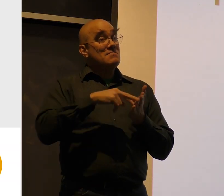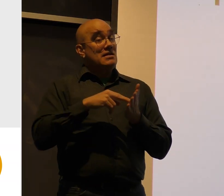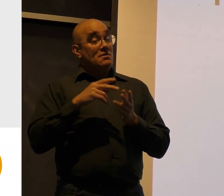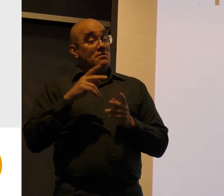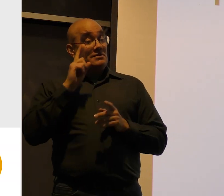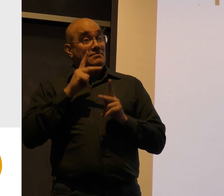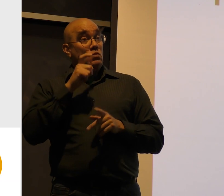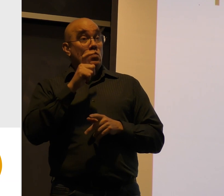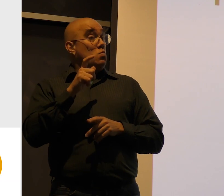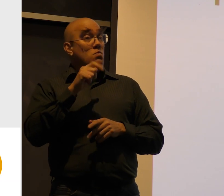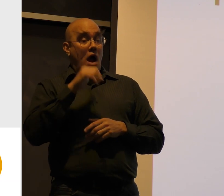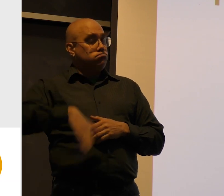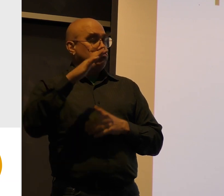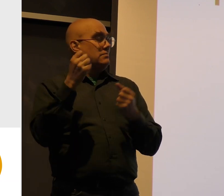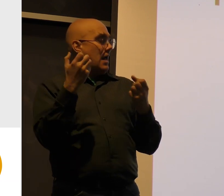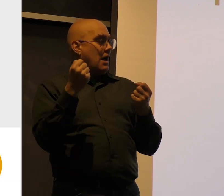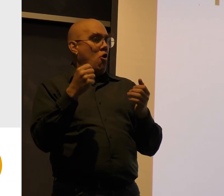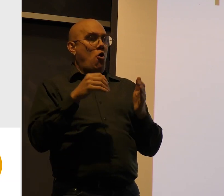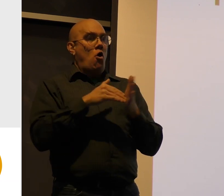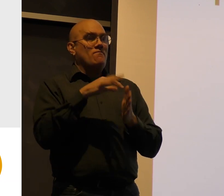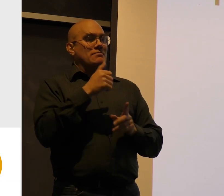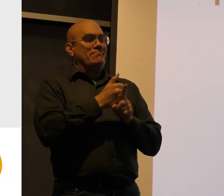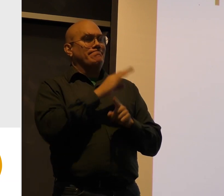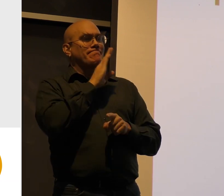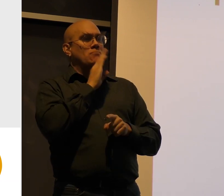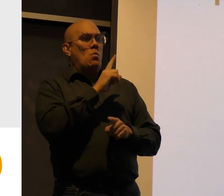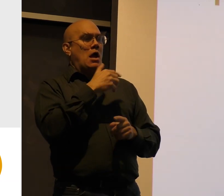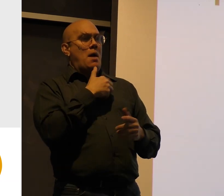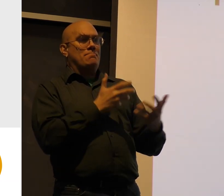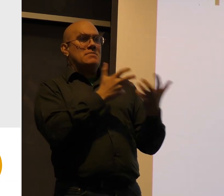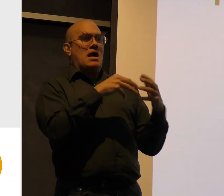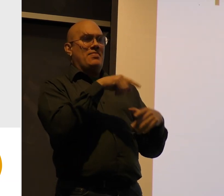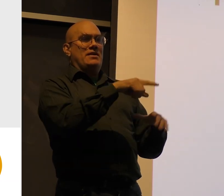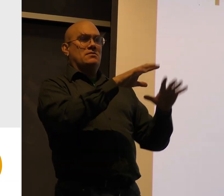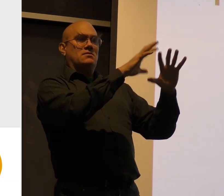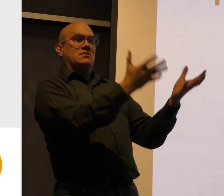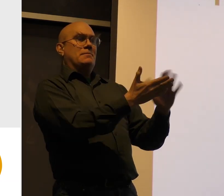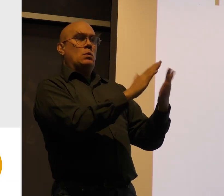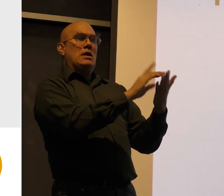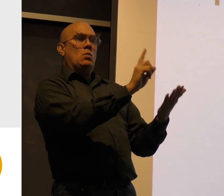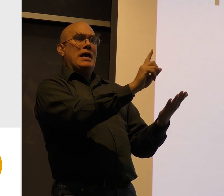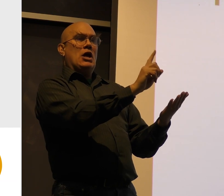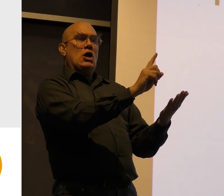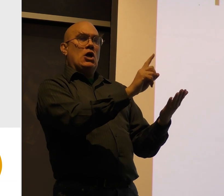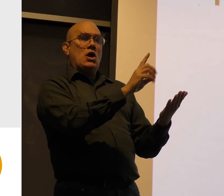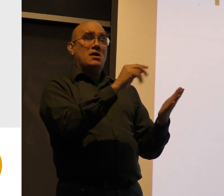who use those other mediums. Deaf people who did not grow up signing often find themselves quite frustrated and unable to fit into the deaf